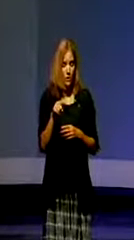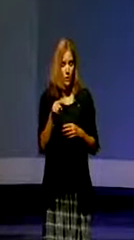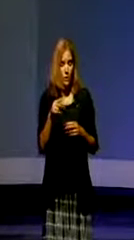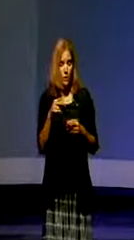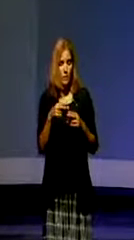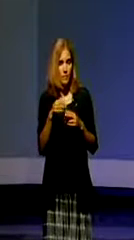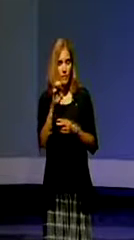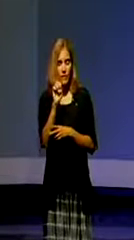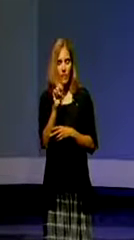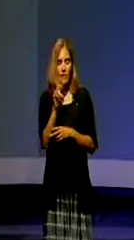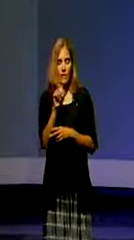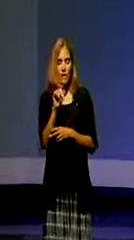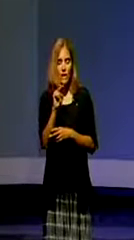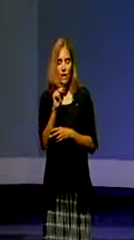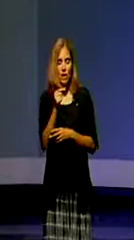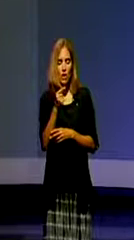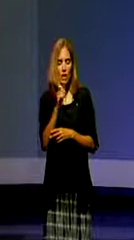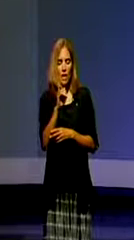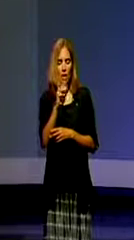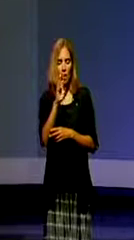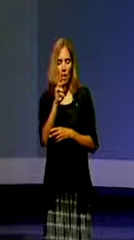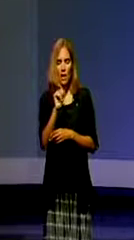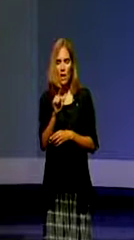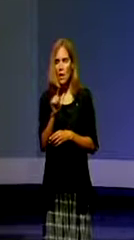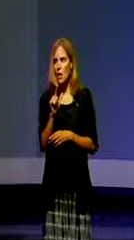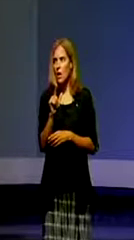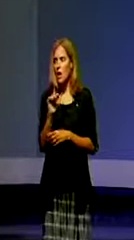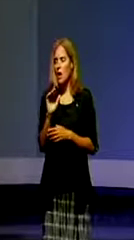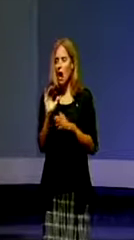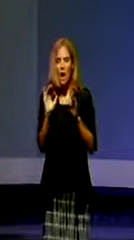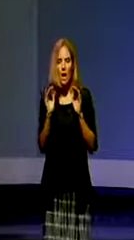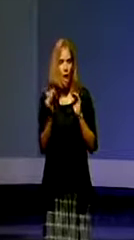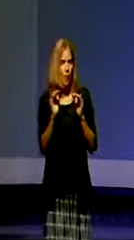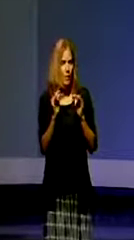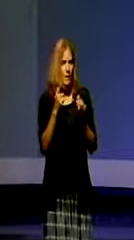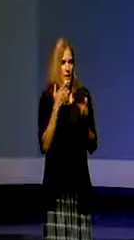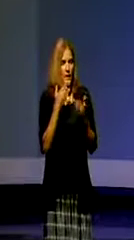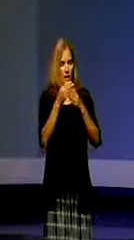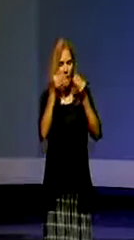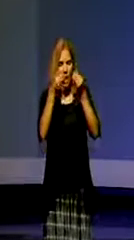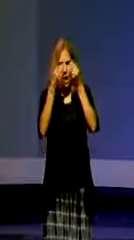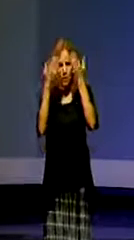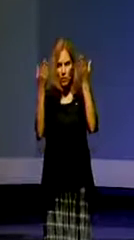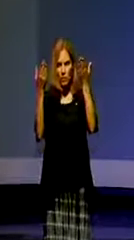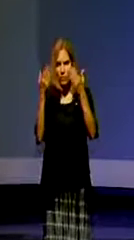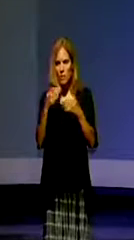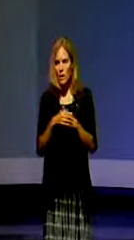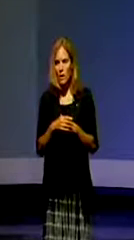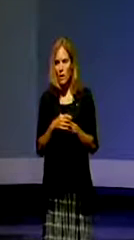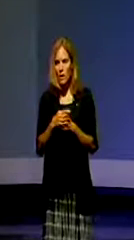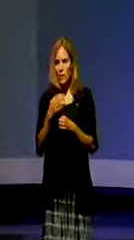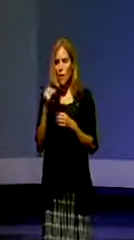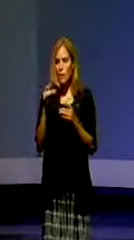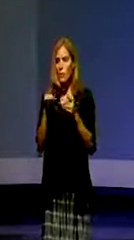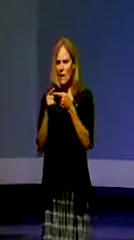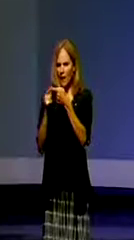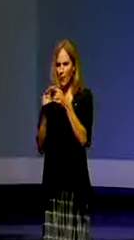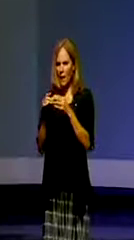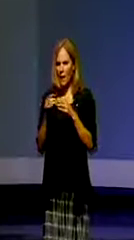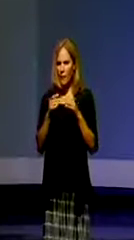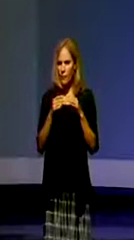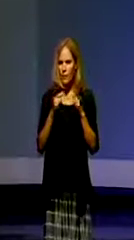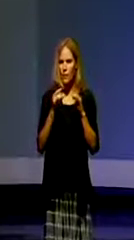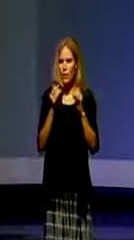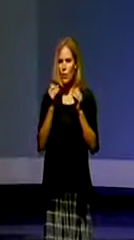themselves evangelicals are compromising the gospel by reaching out to people with all